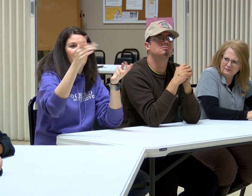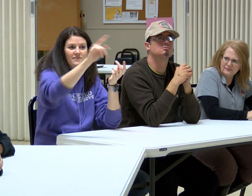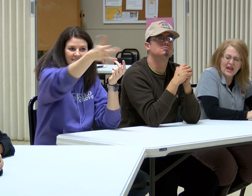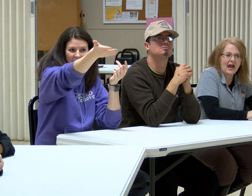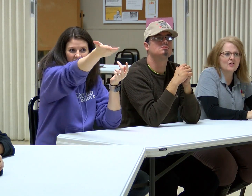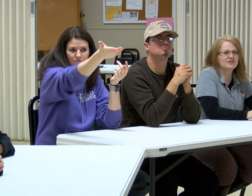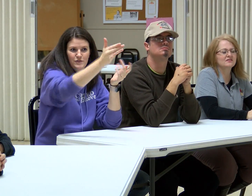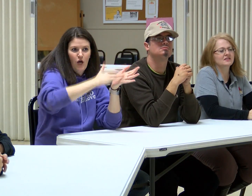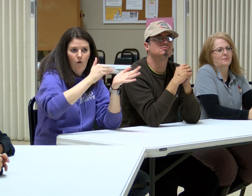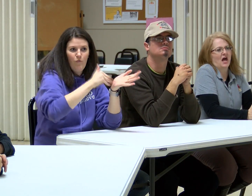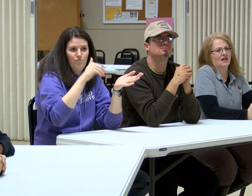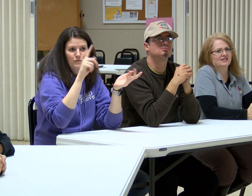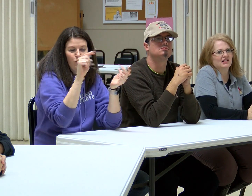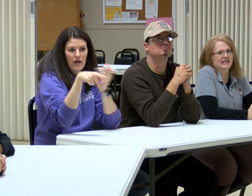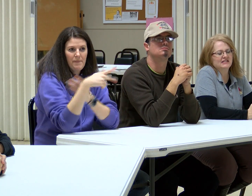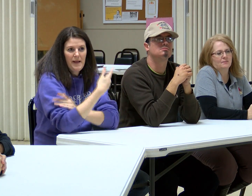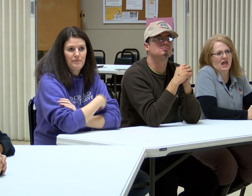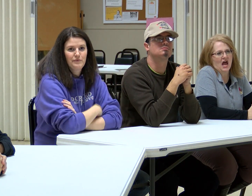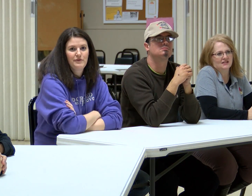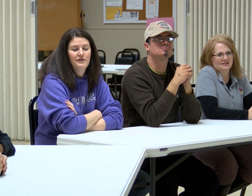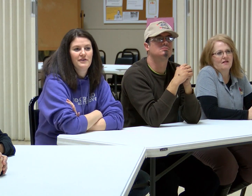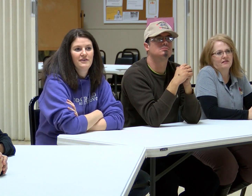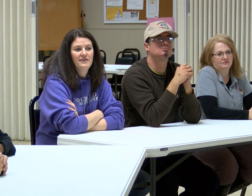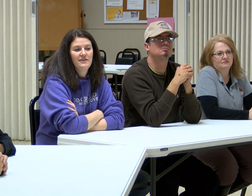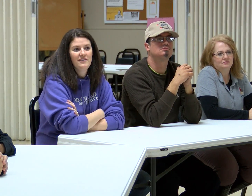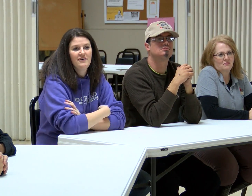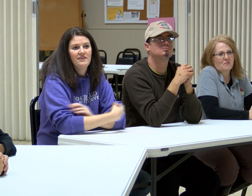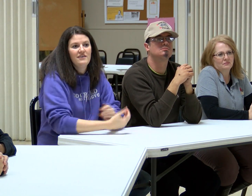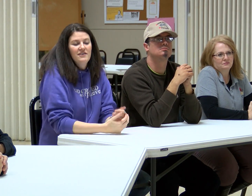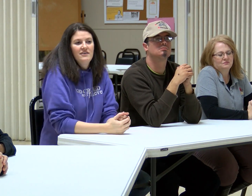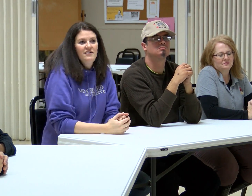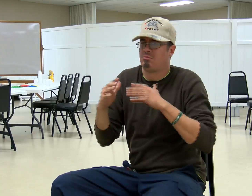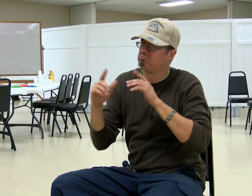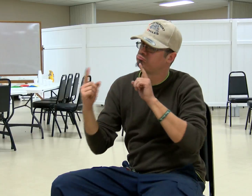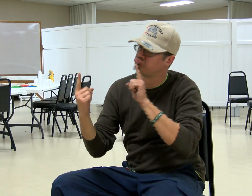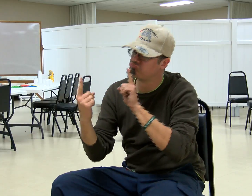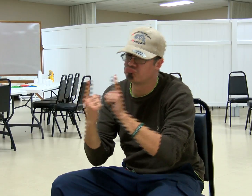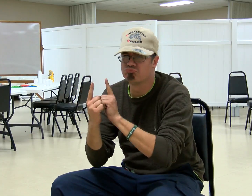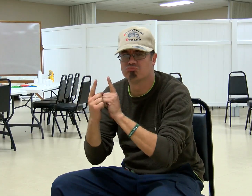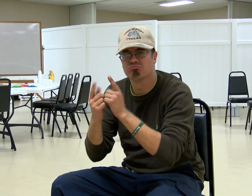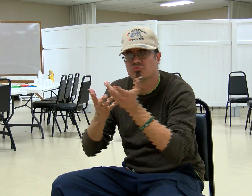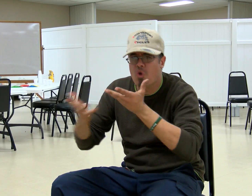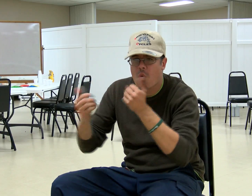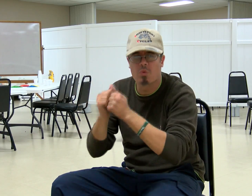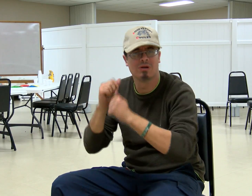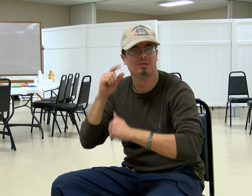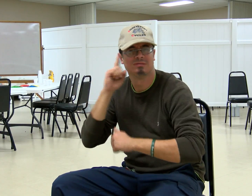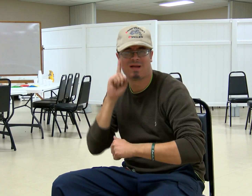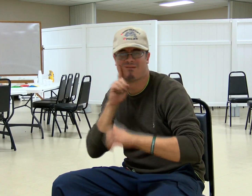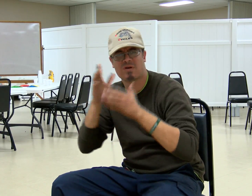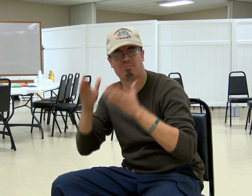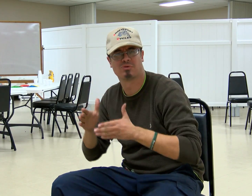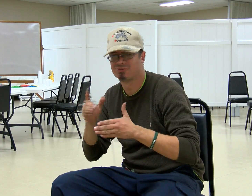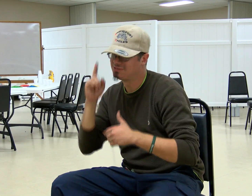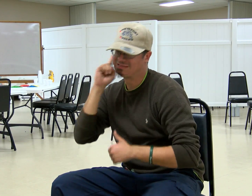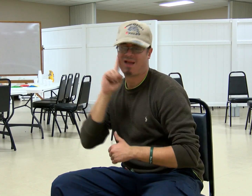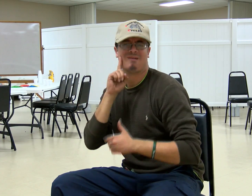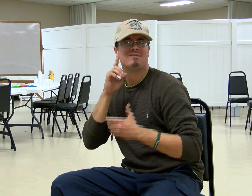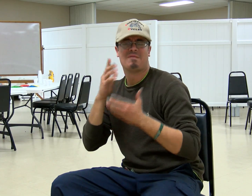He and his wife Melissa attend classes at Open Hands. Don't be afraid to approach a deaf person. Communicate with them with a deaf